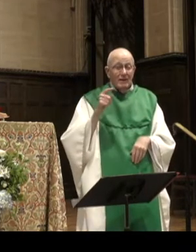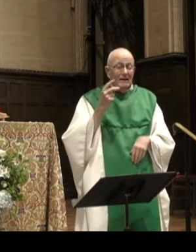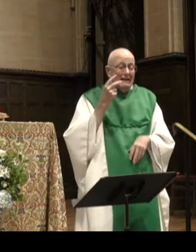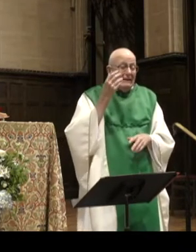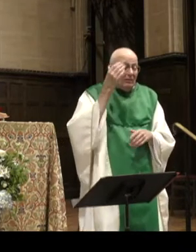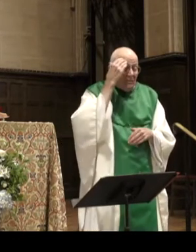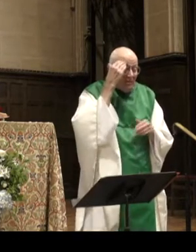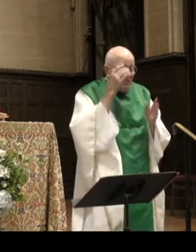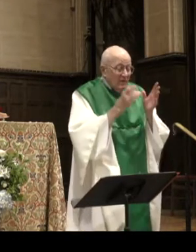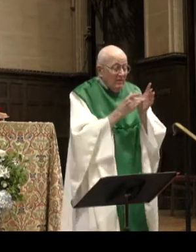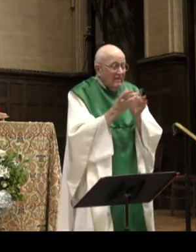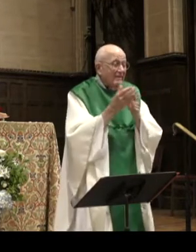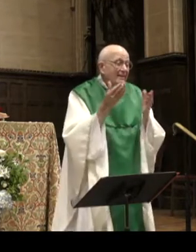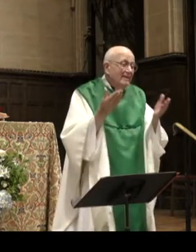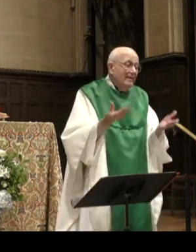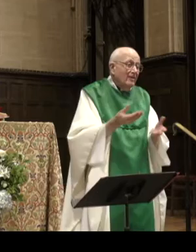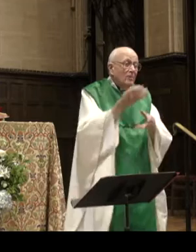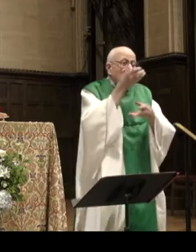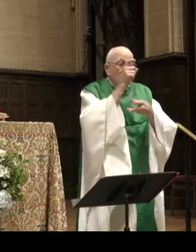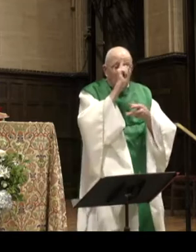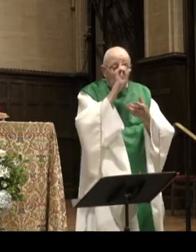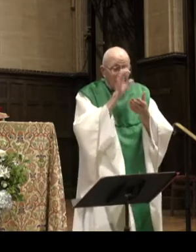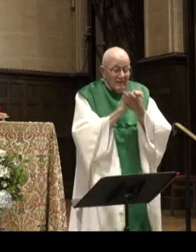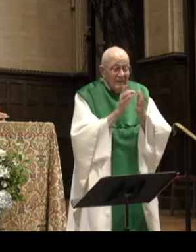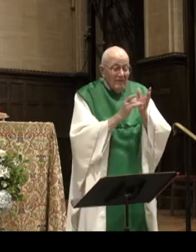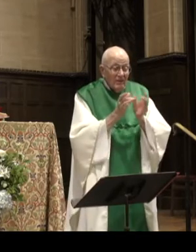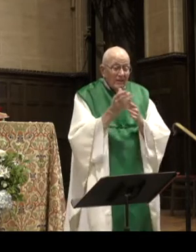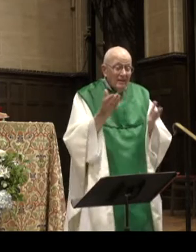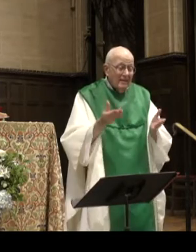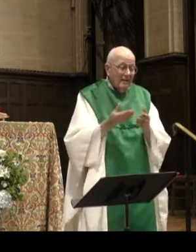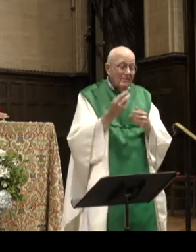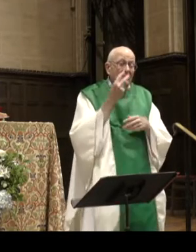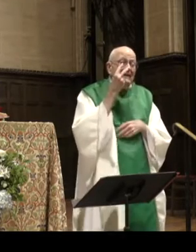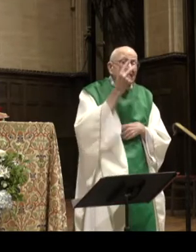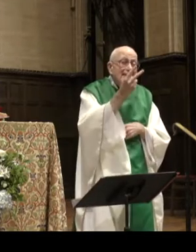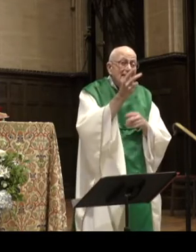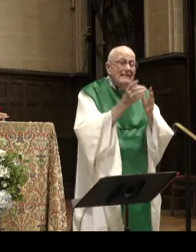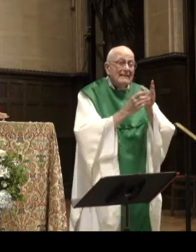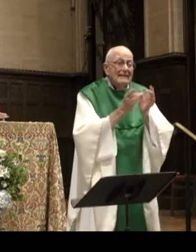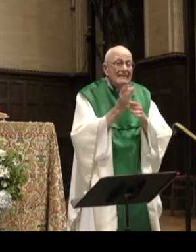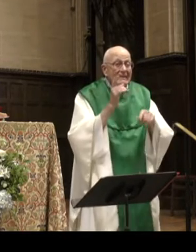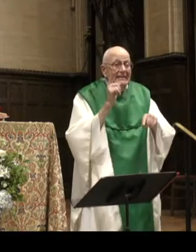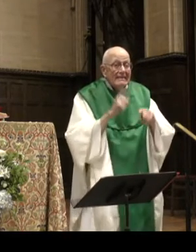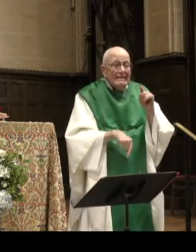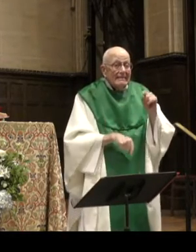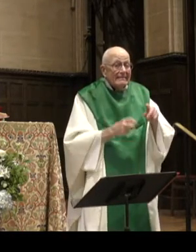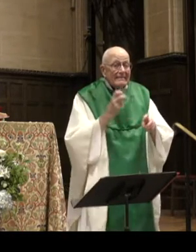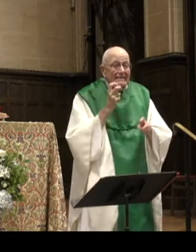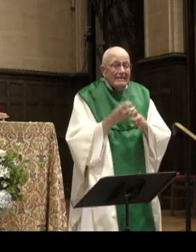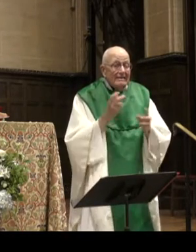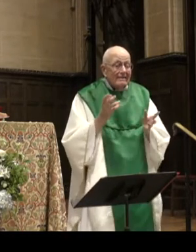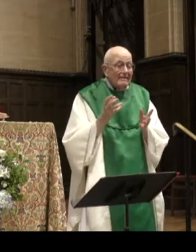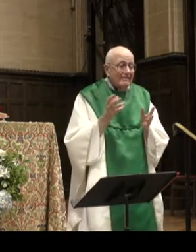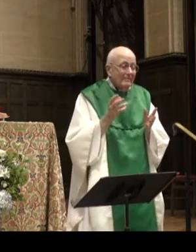ago. I know that Jesus is here, I believe it, but to see Jesus, oh, I can't, it's hard.